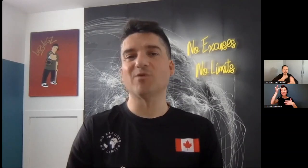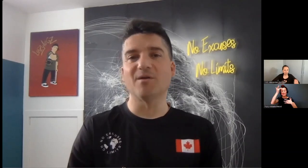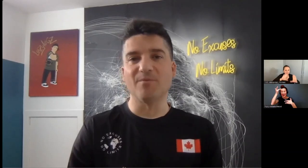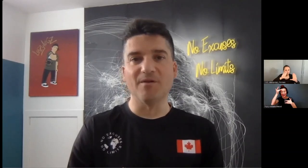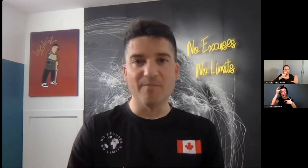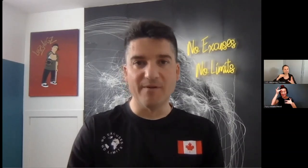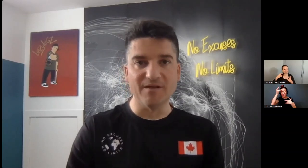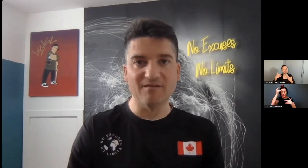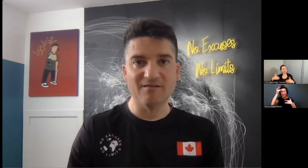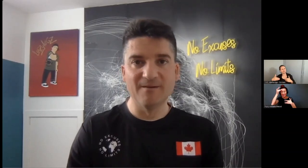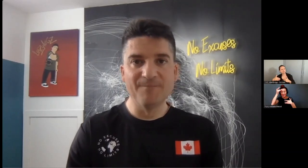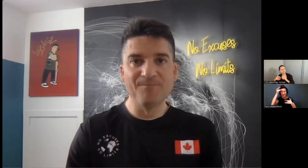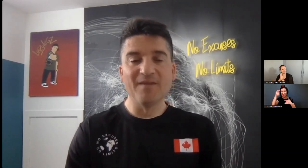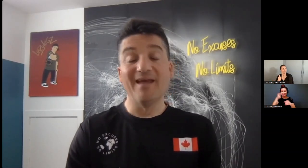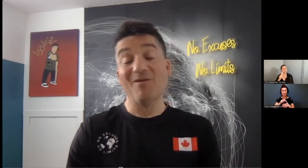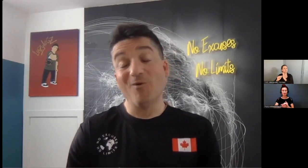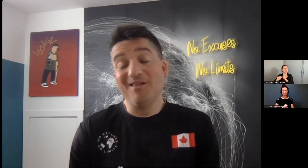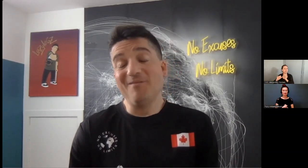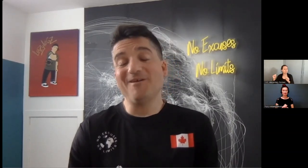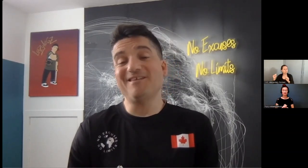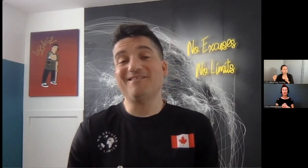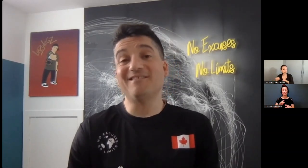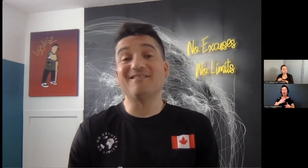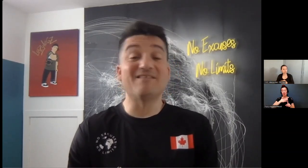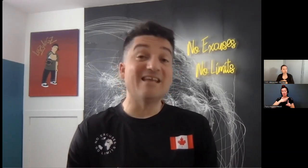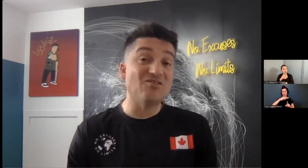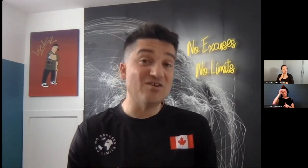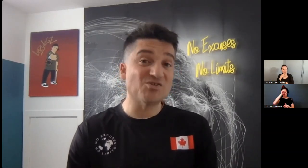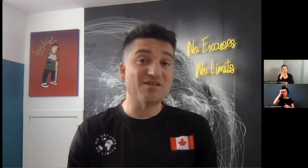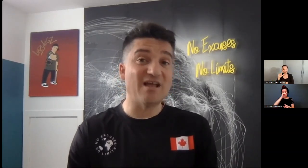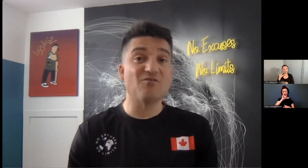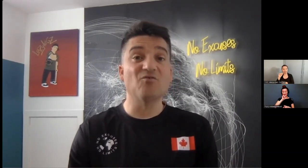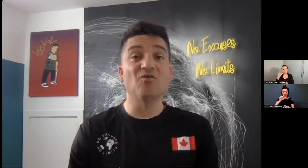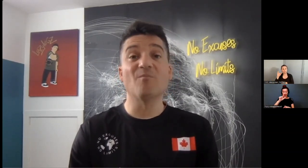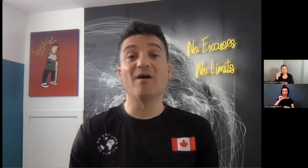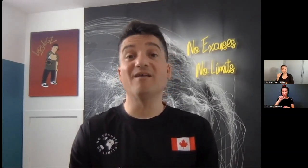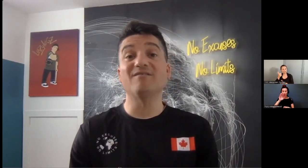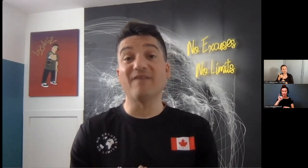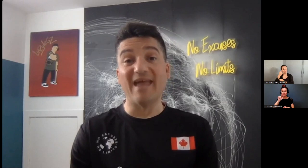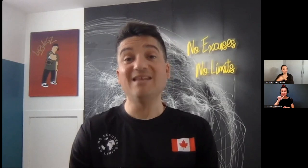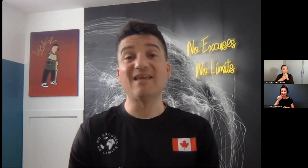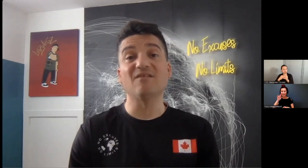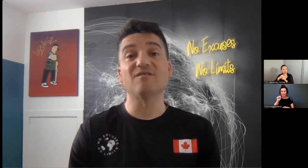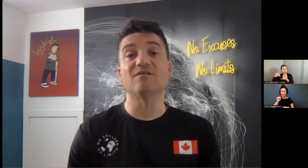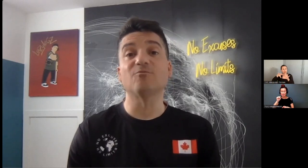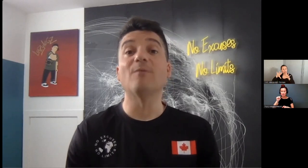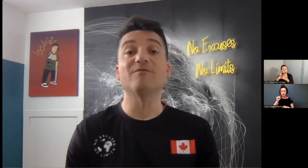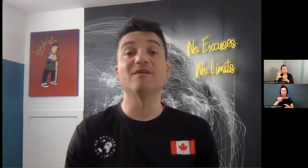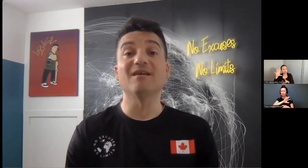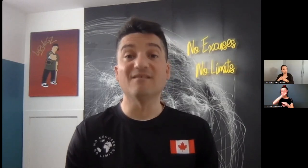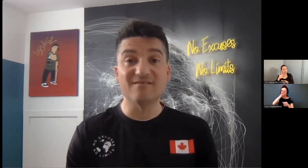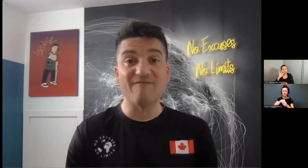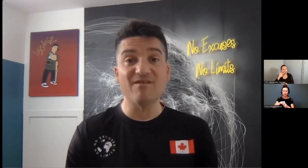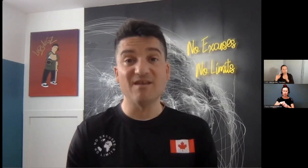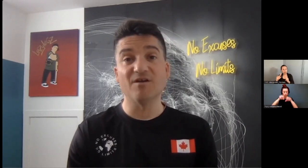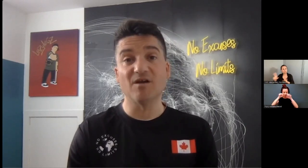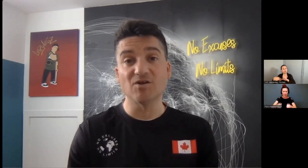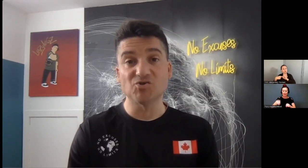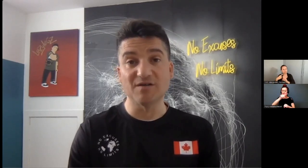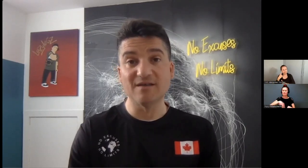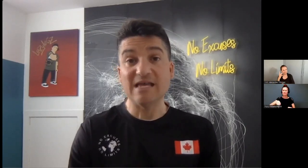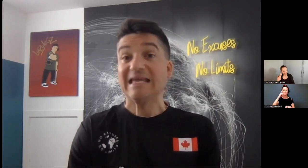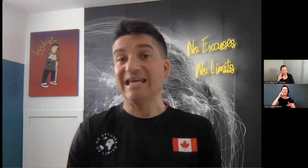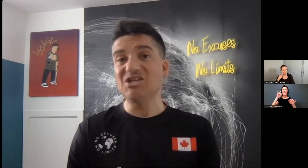and incredible abilities. And what Ill Abilities is it's an international dance group comprised of 8 dancers representing 7